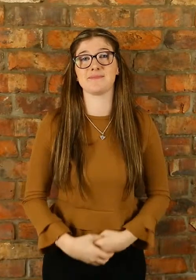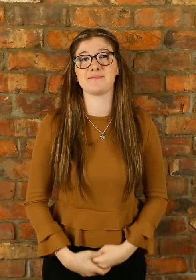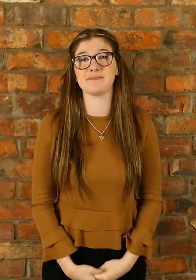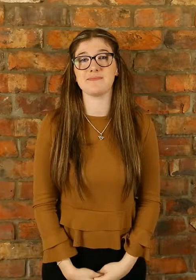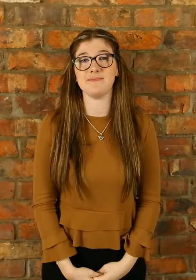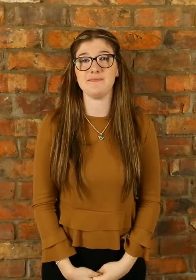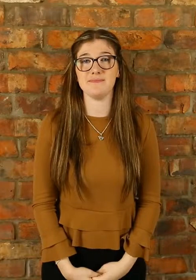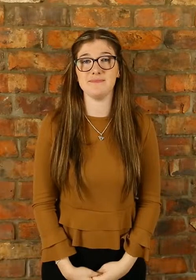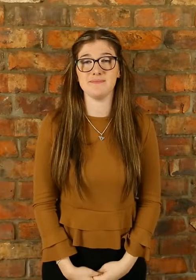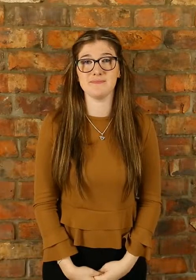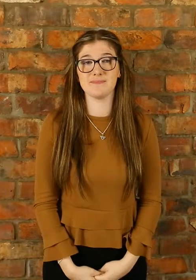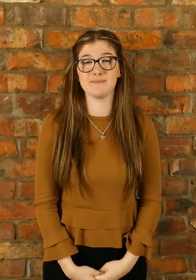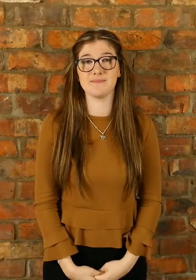bit like binoculars.